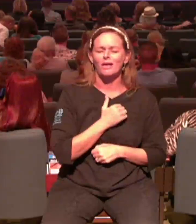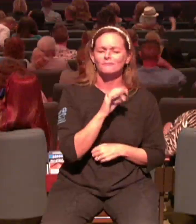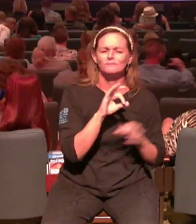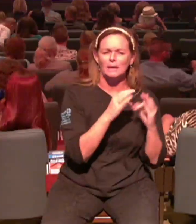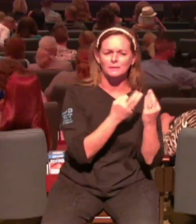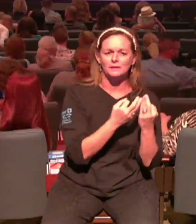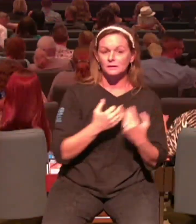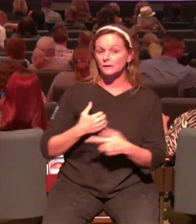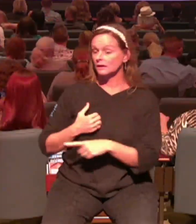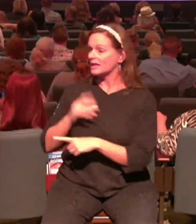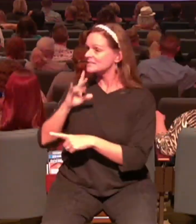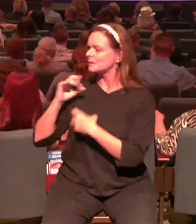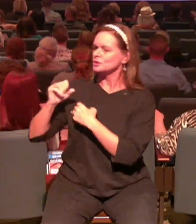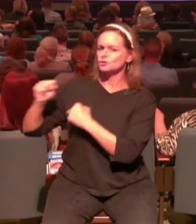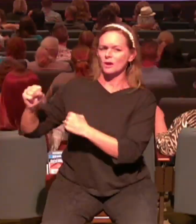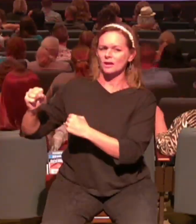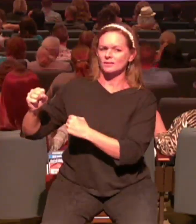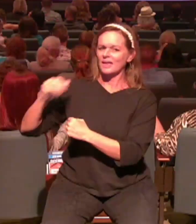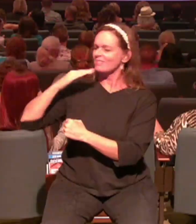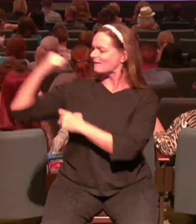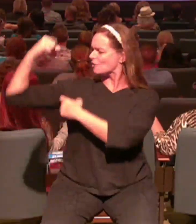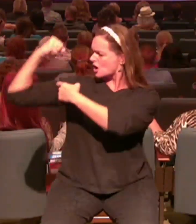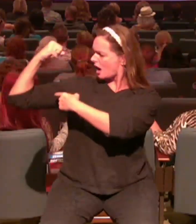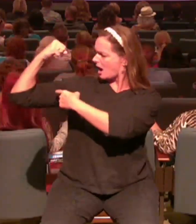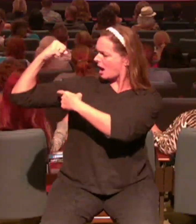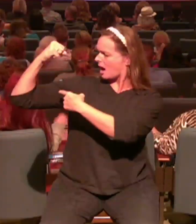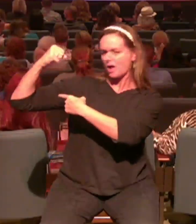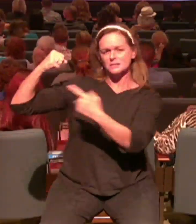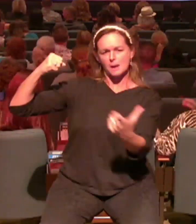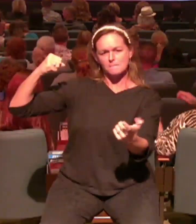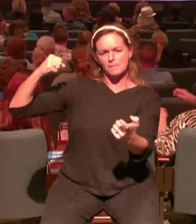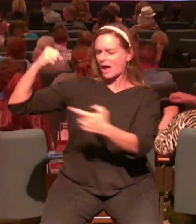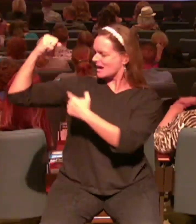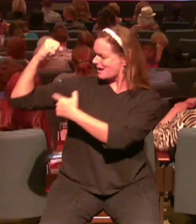And speaking of strength, thankful for these guns.